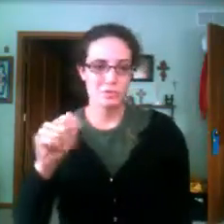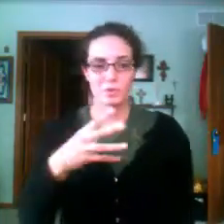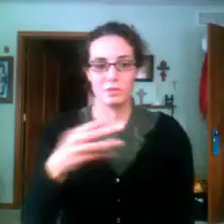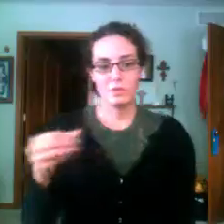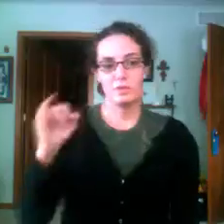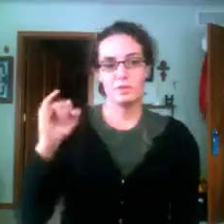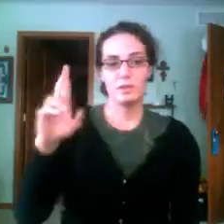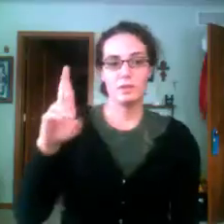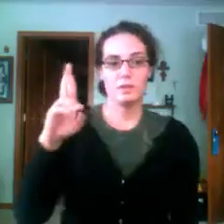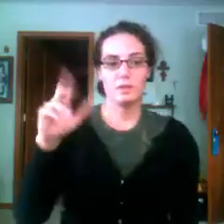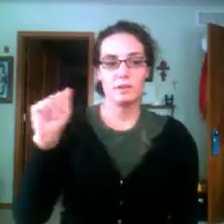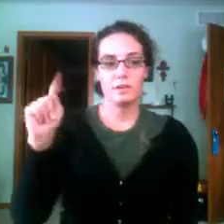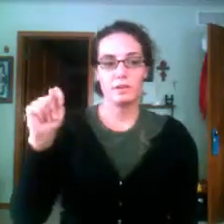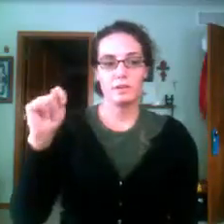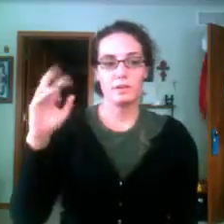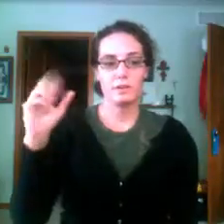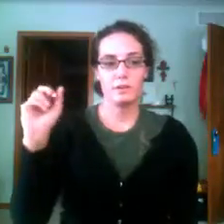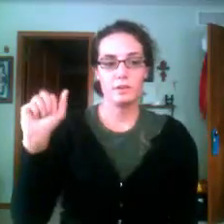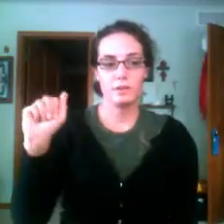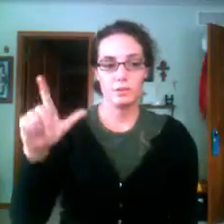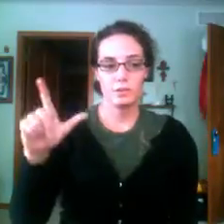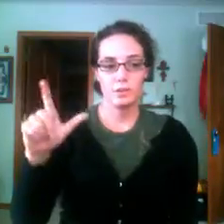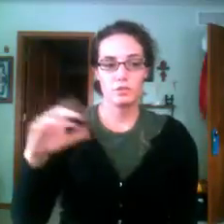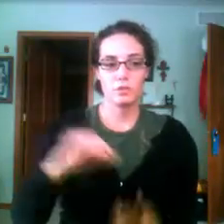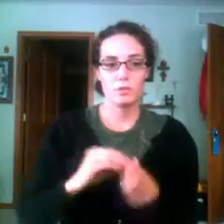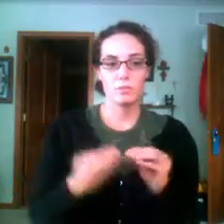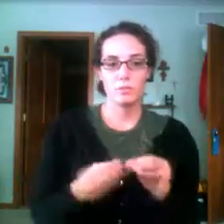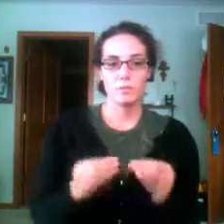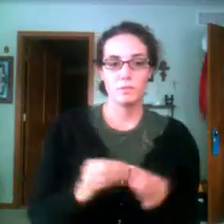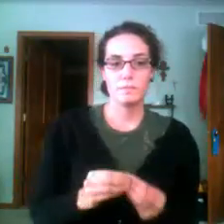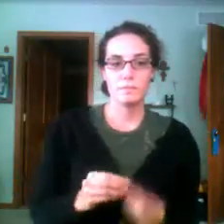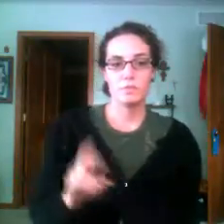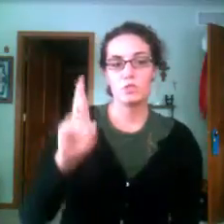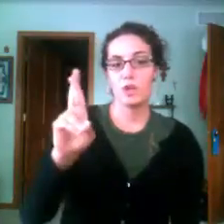irrational numbers. The math symbol is this double bar R.